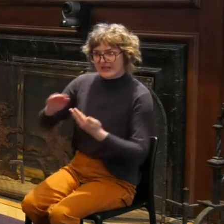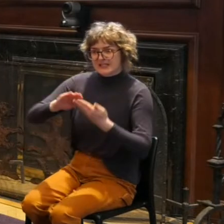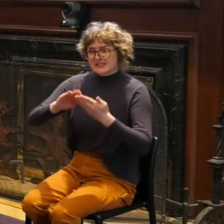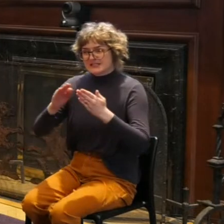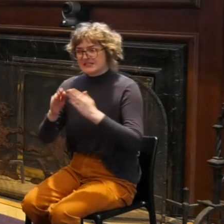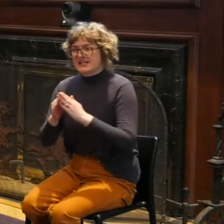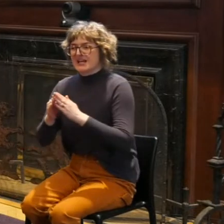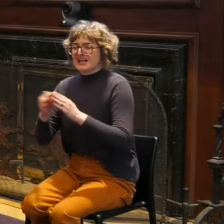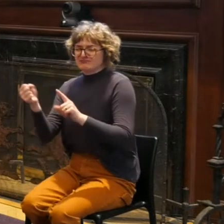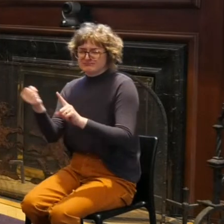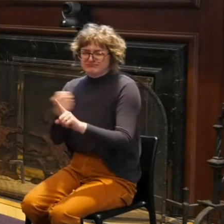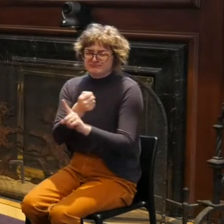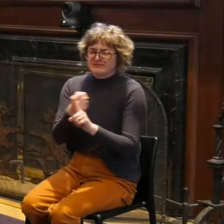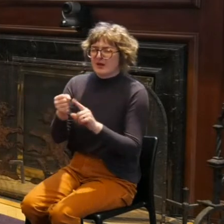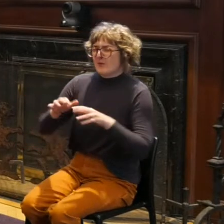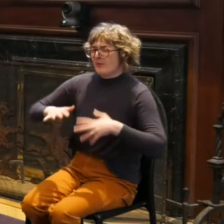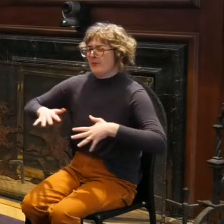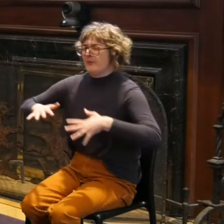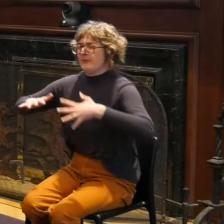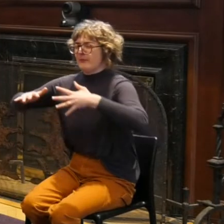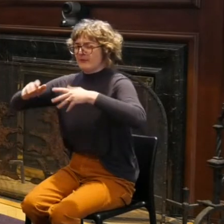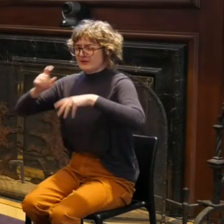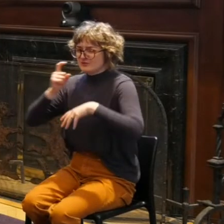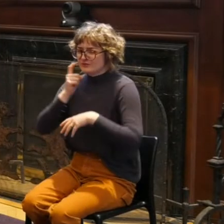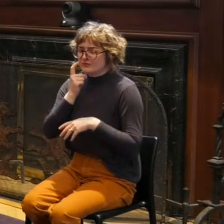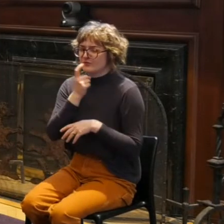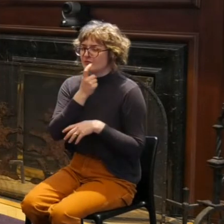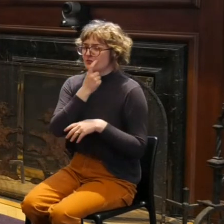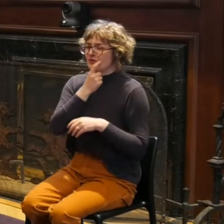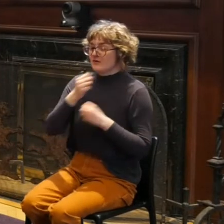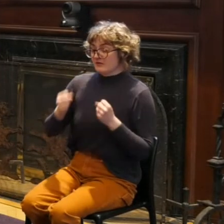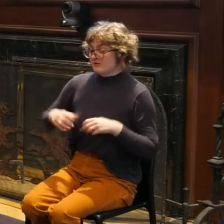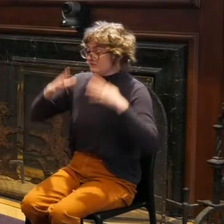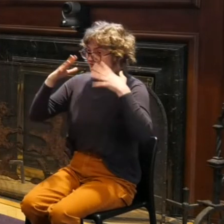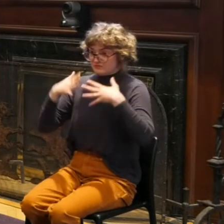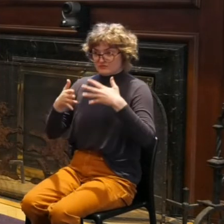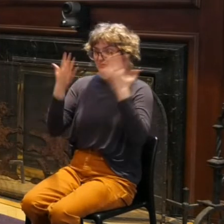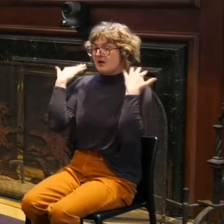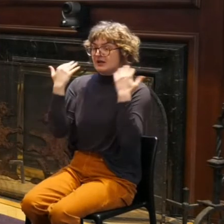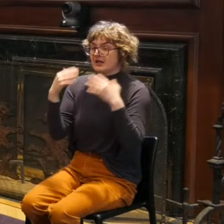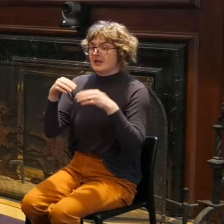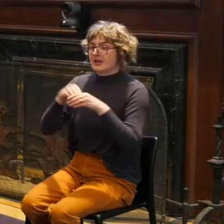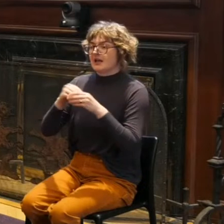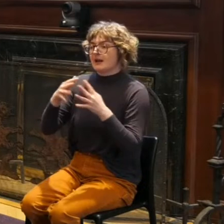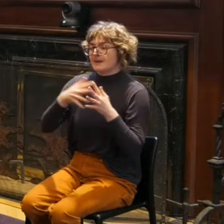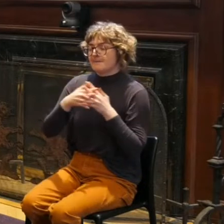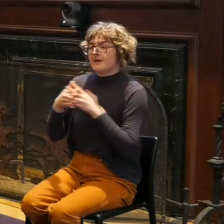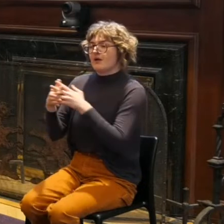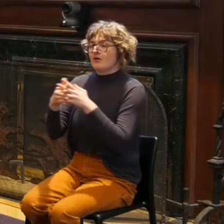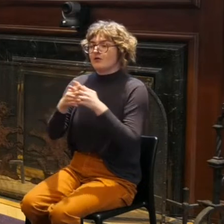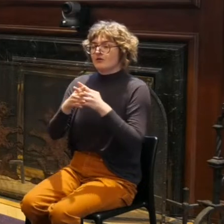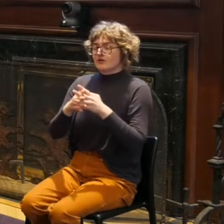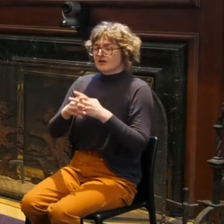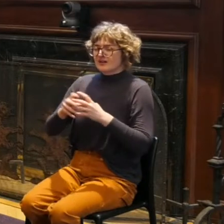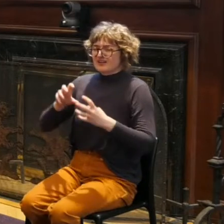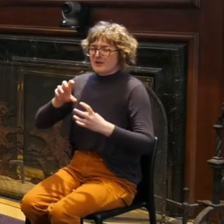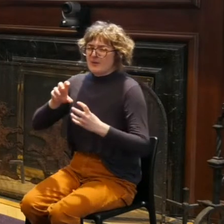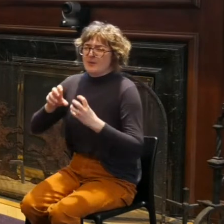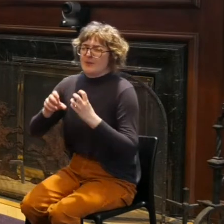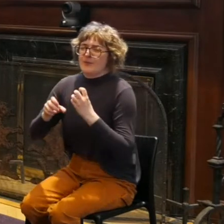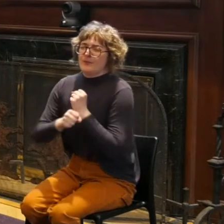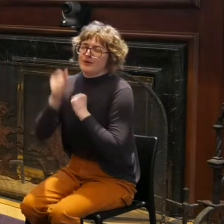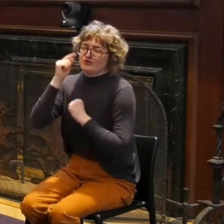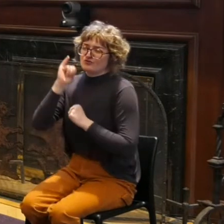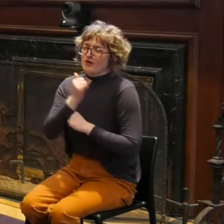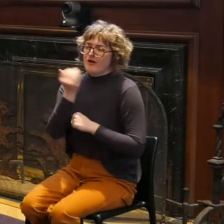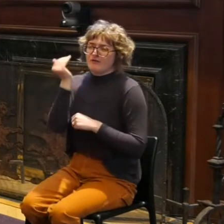cruelty is treble and tooth, shocking even in America, whose cruelty is a jaw we